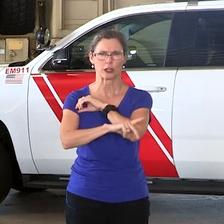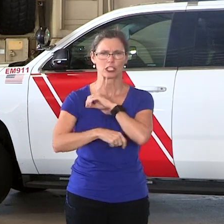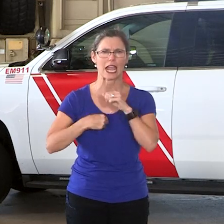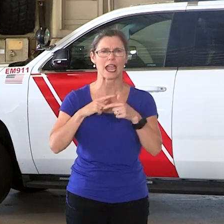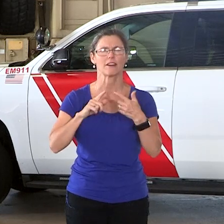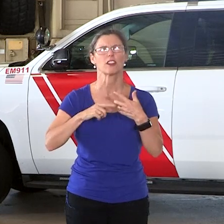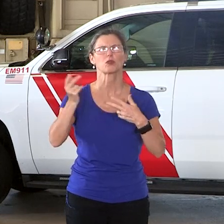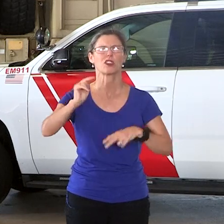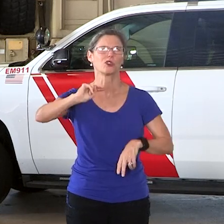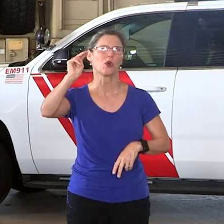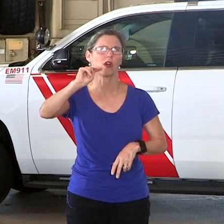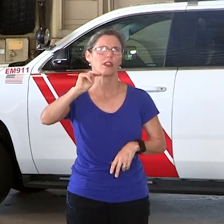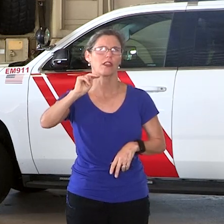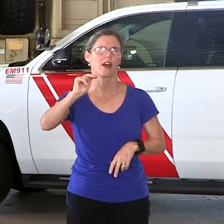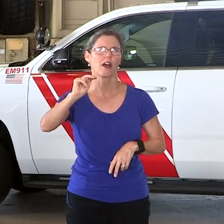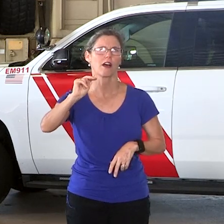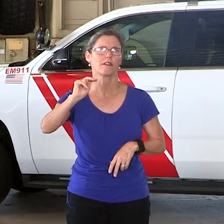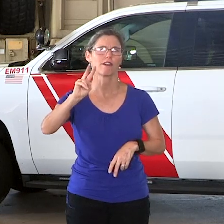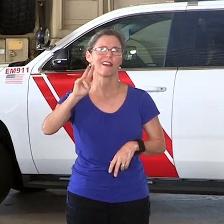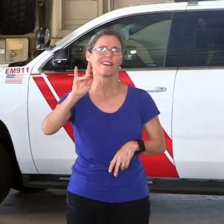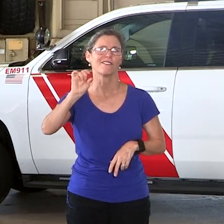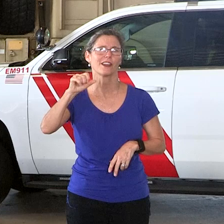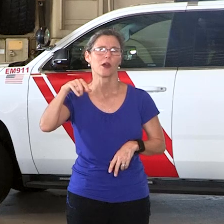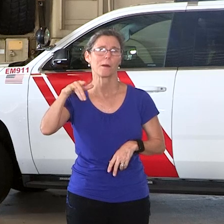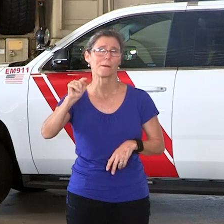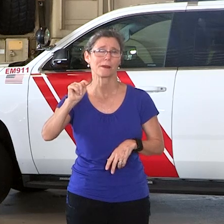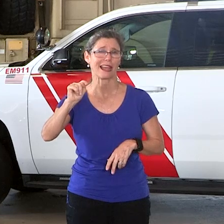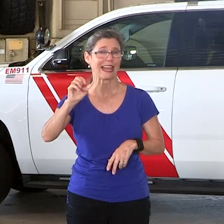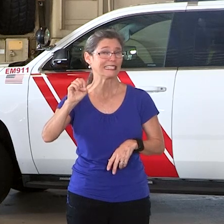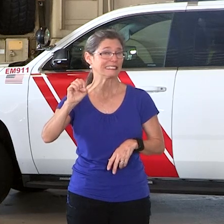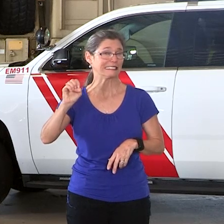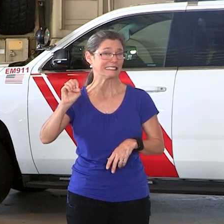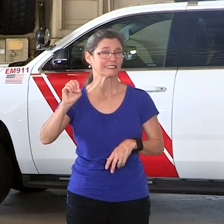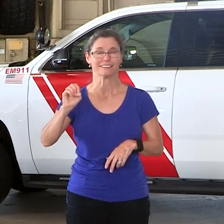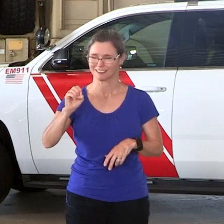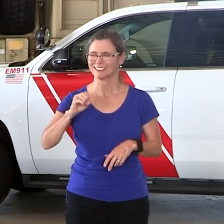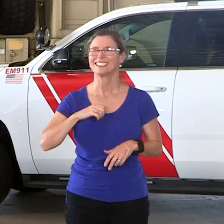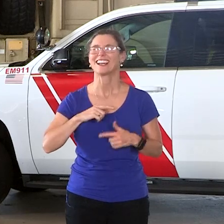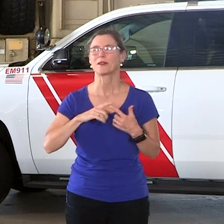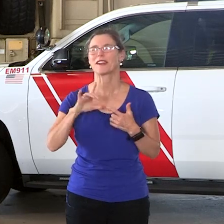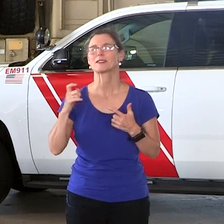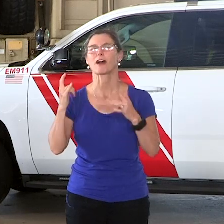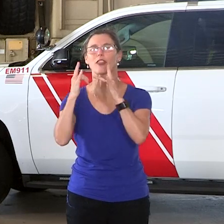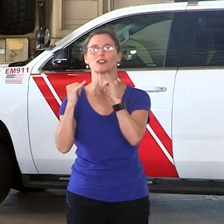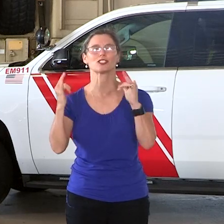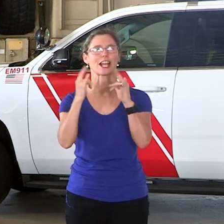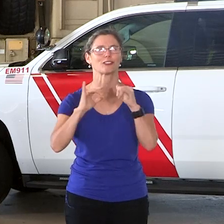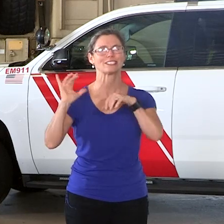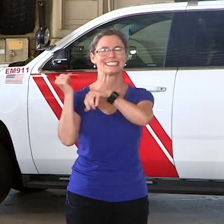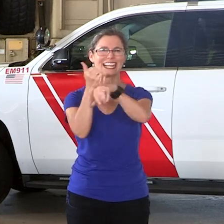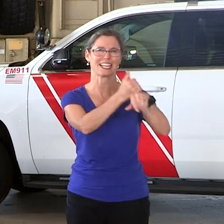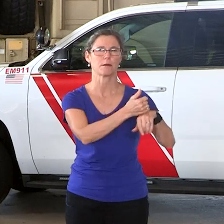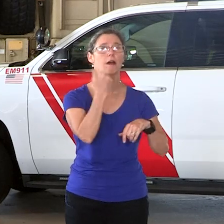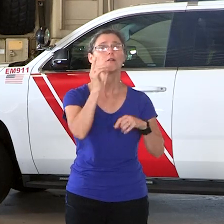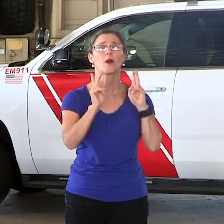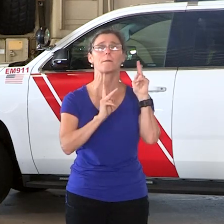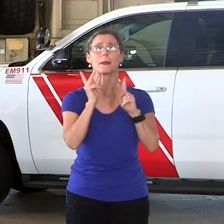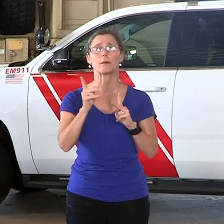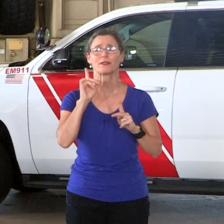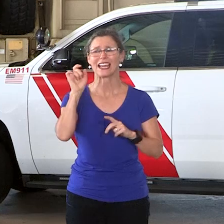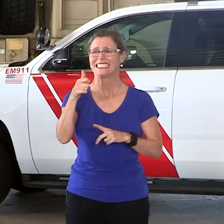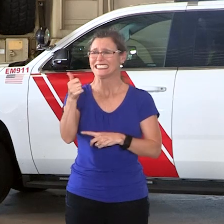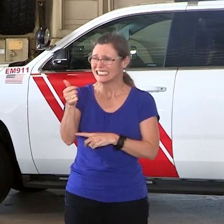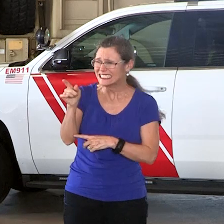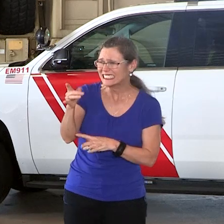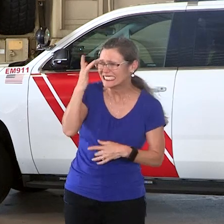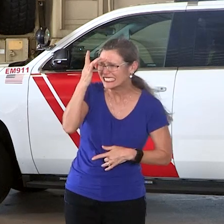just north of Ville Platte at Chico State Park that we're providing some security to those shelter sites where people that are identified as